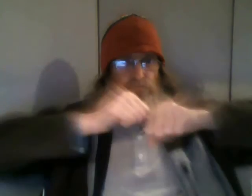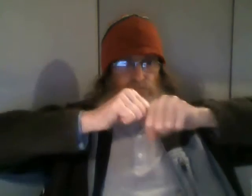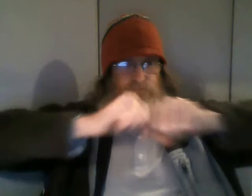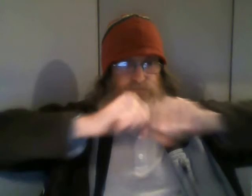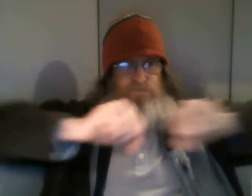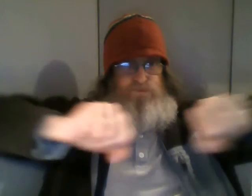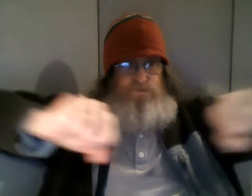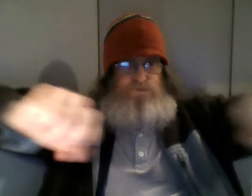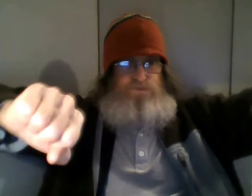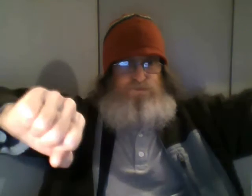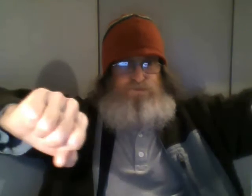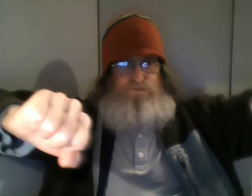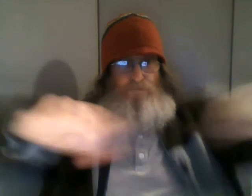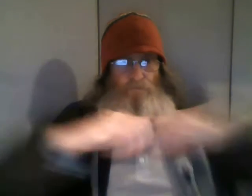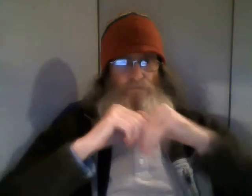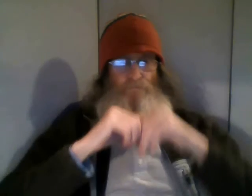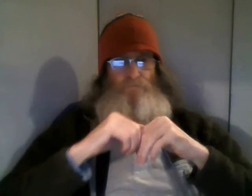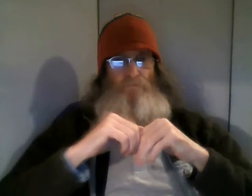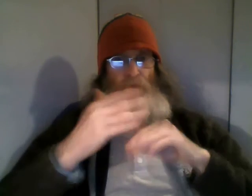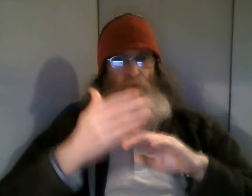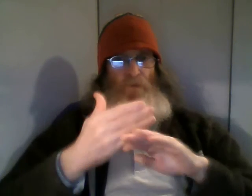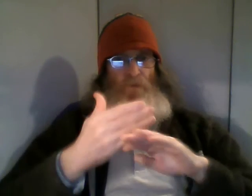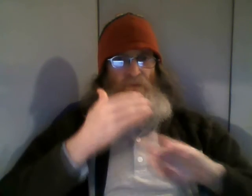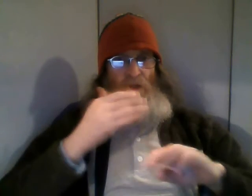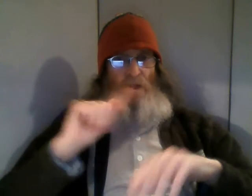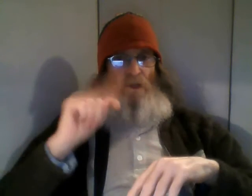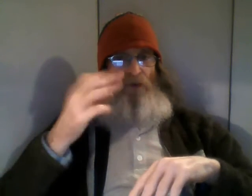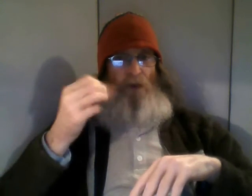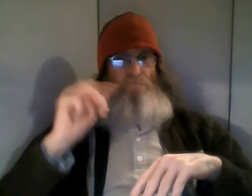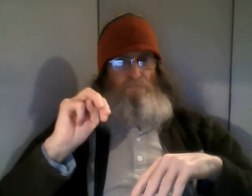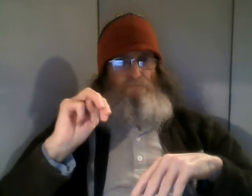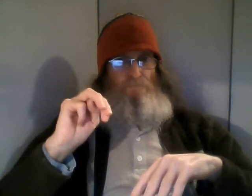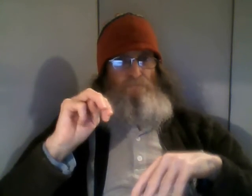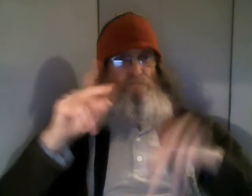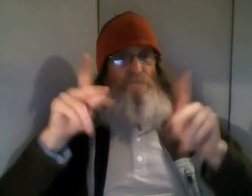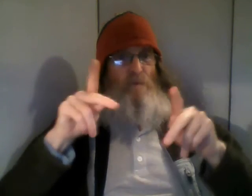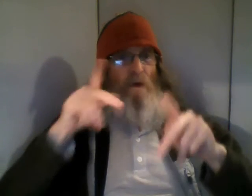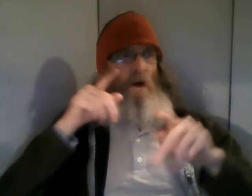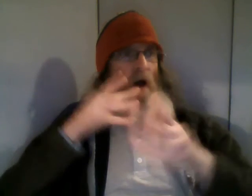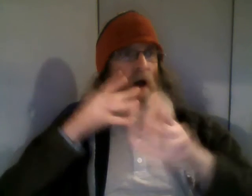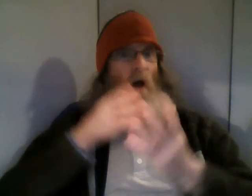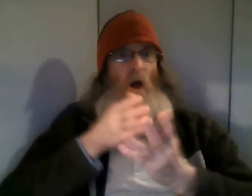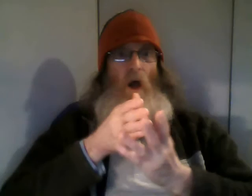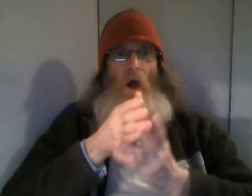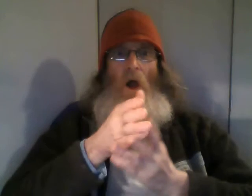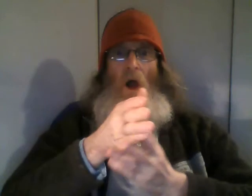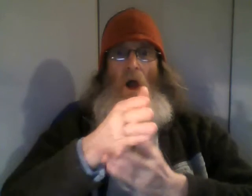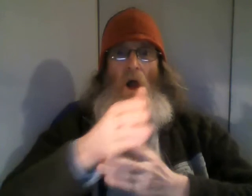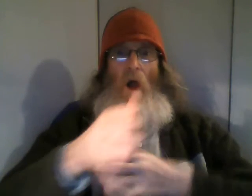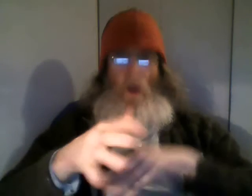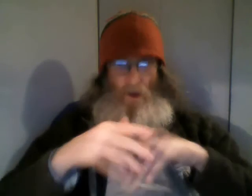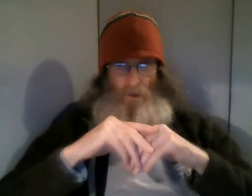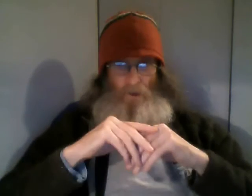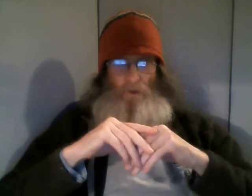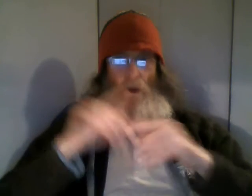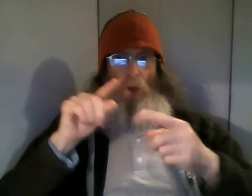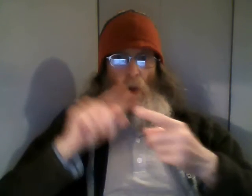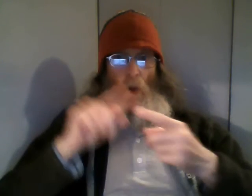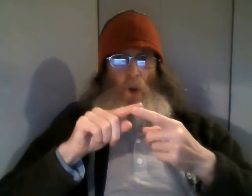Yeah. This is my, Amy? Amy, this is Elohim. I heard a lot about